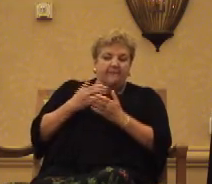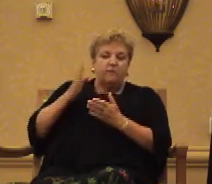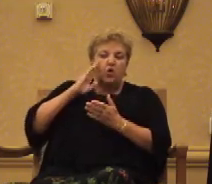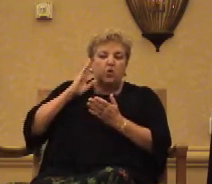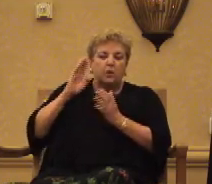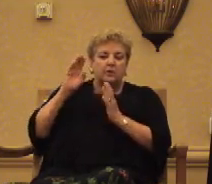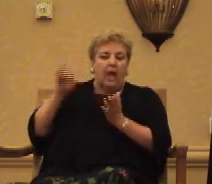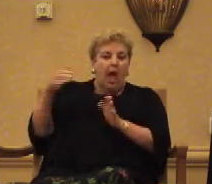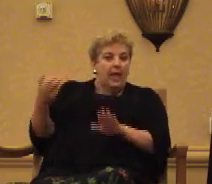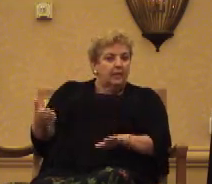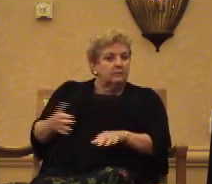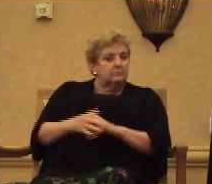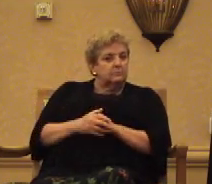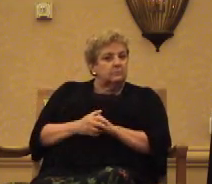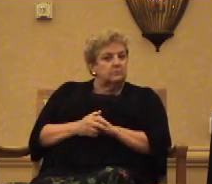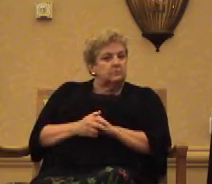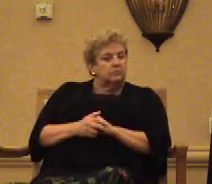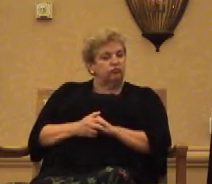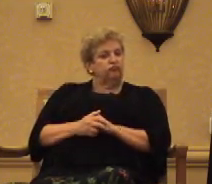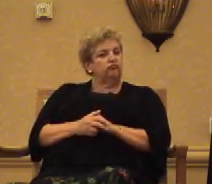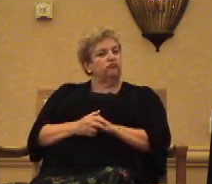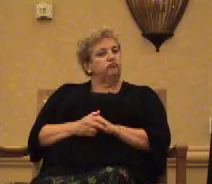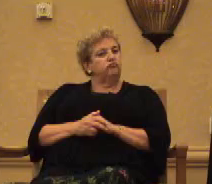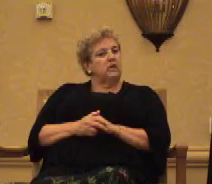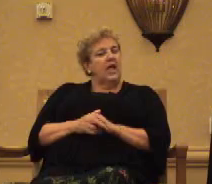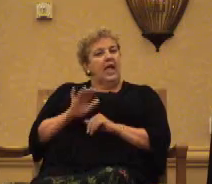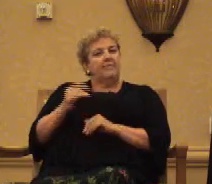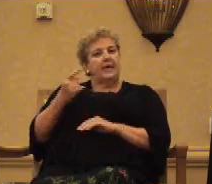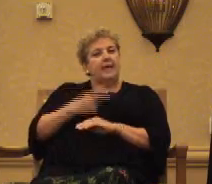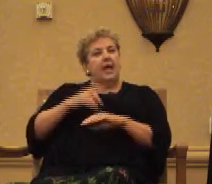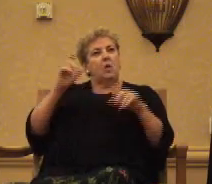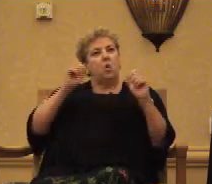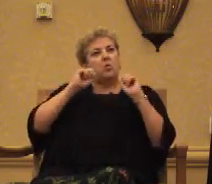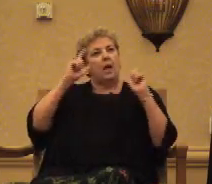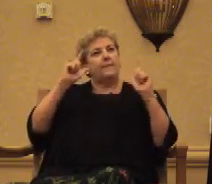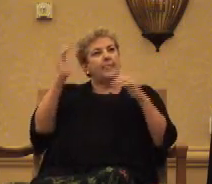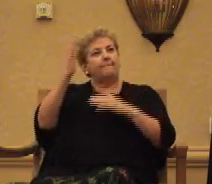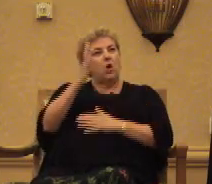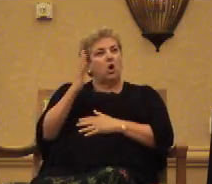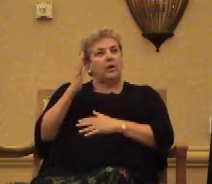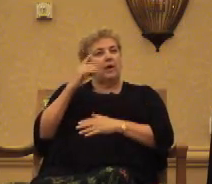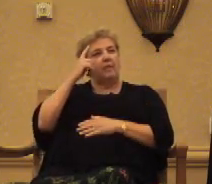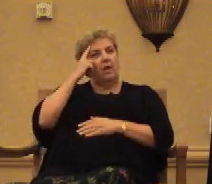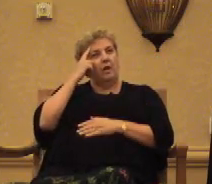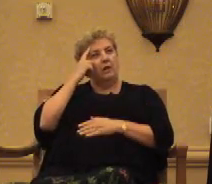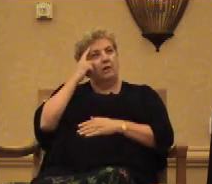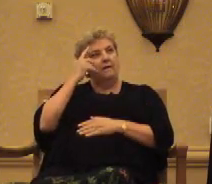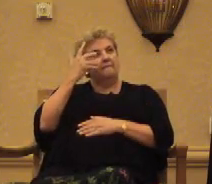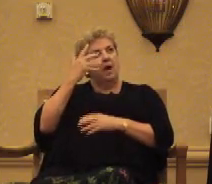you. And I came to in the park that day, and I remember thinking about five more years of this, and I thought to myself,